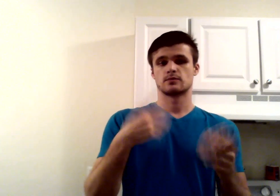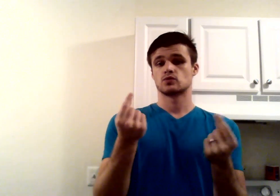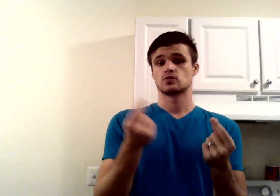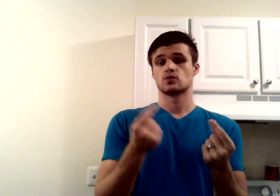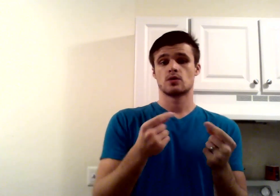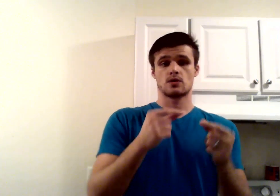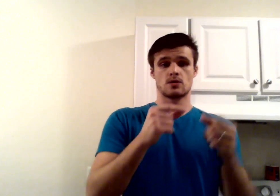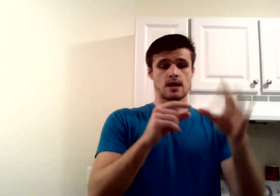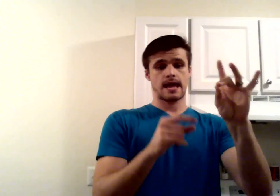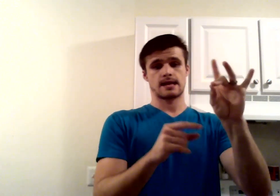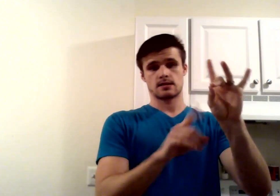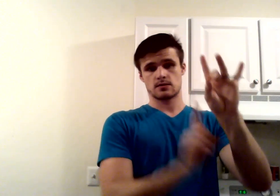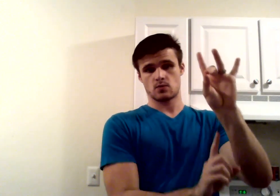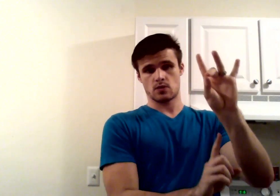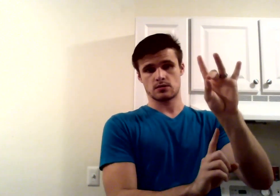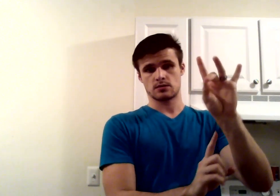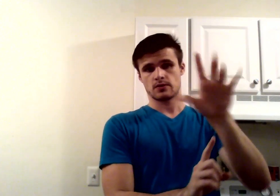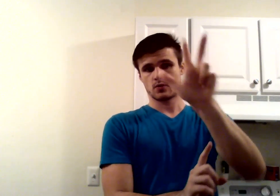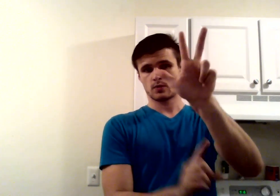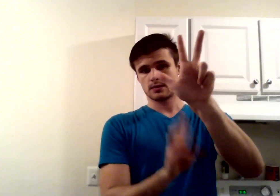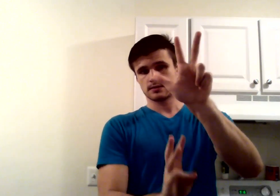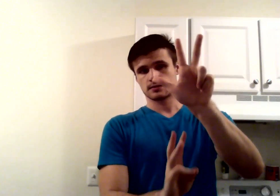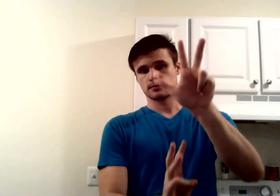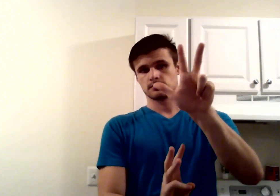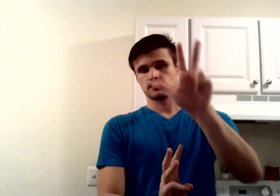9,999, okay? So 8 plus 1 is 9, 3 plus 6 is 9,